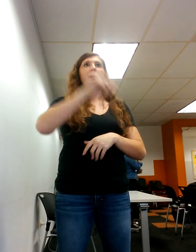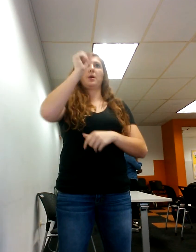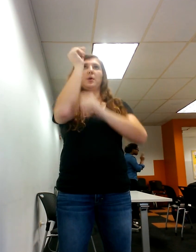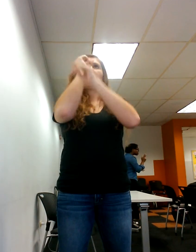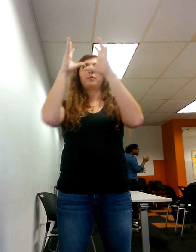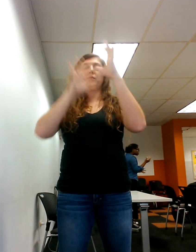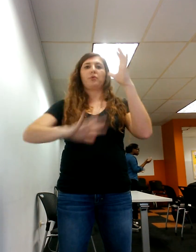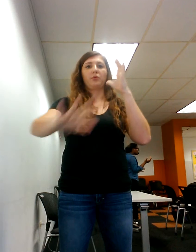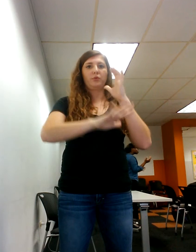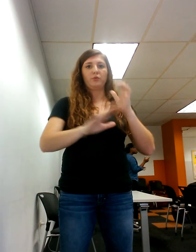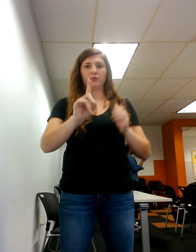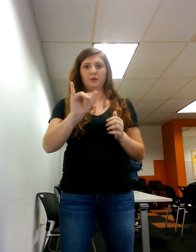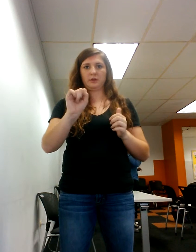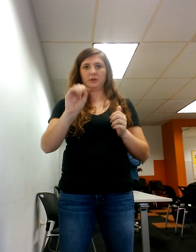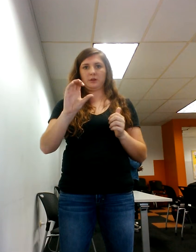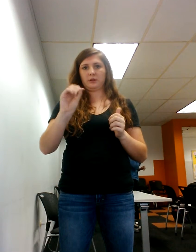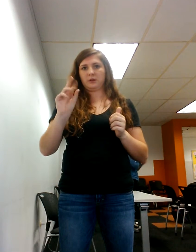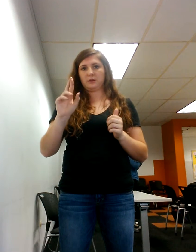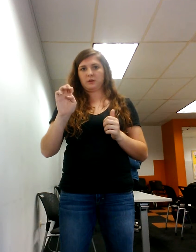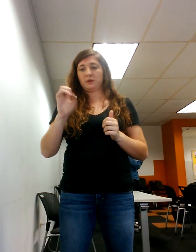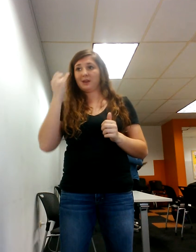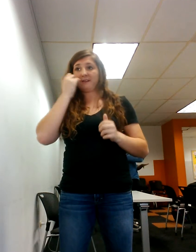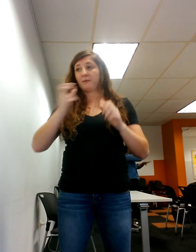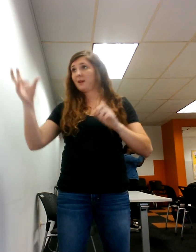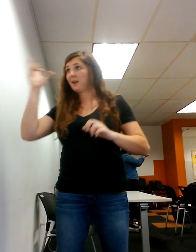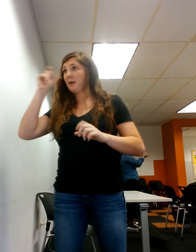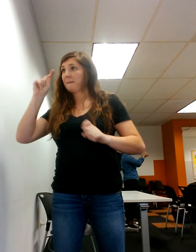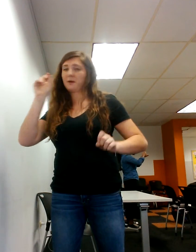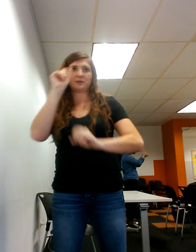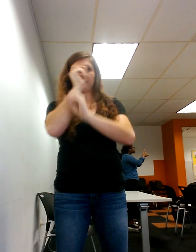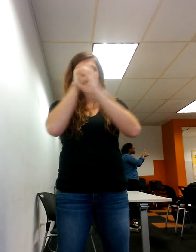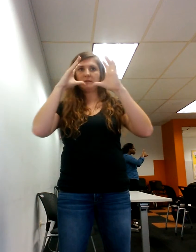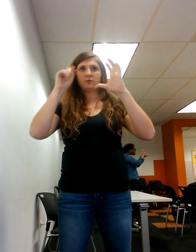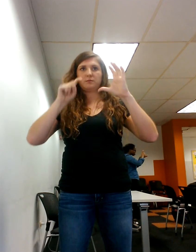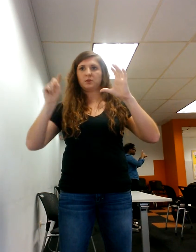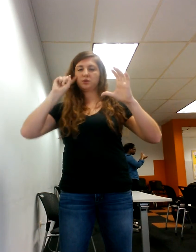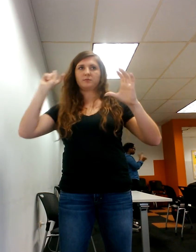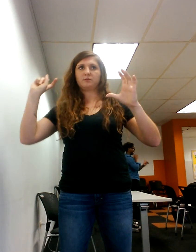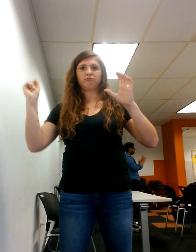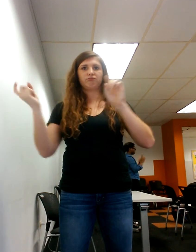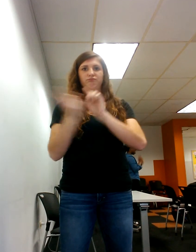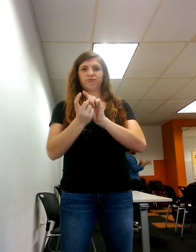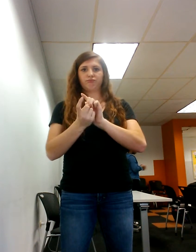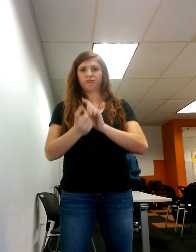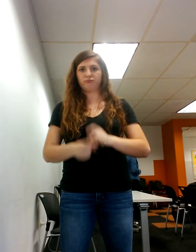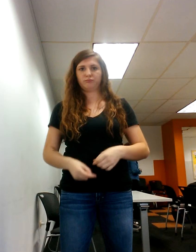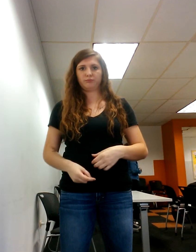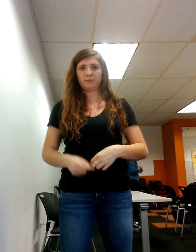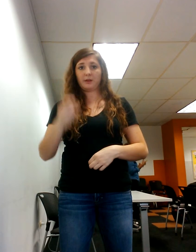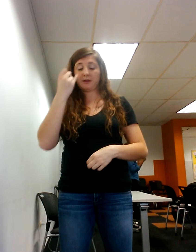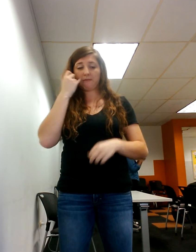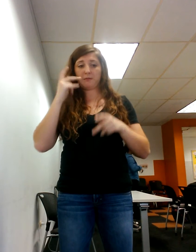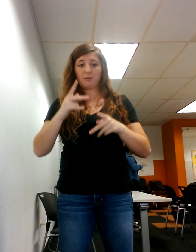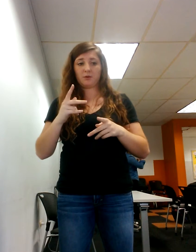map the discourse that we hear. So the teacher, whoever is talking, gives you another detail. You have